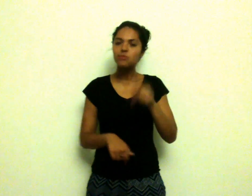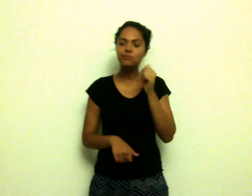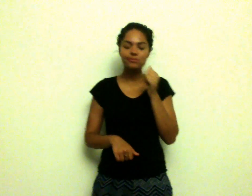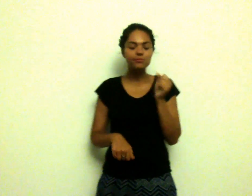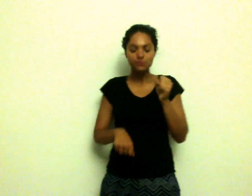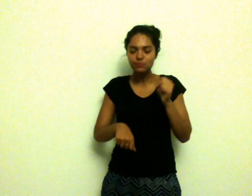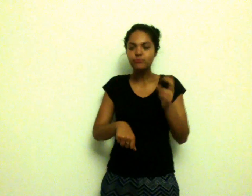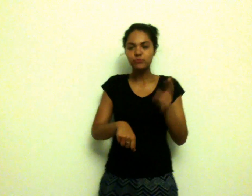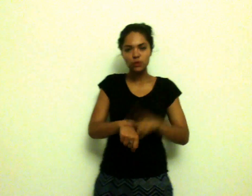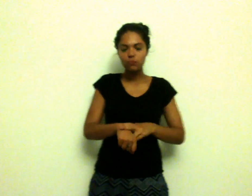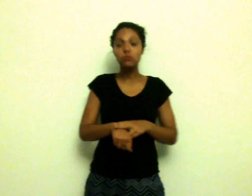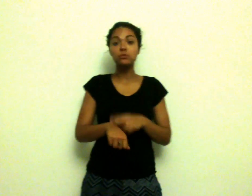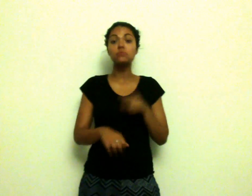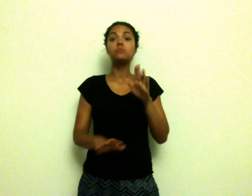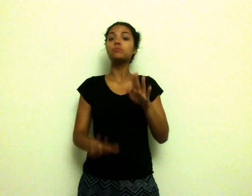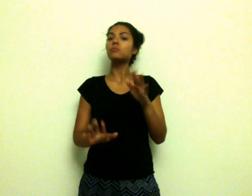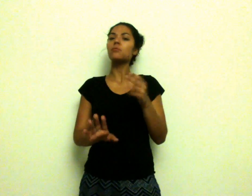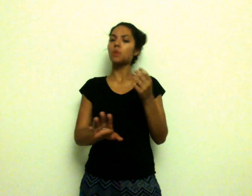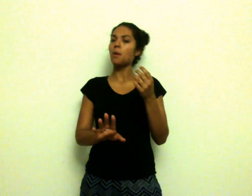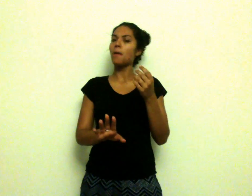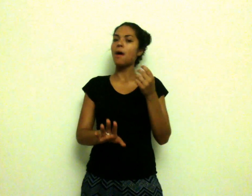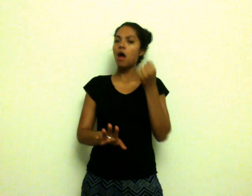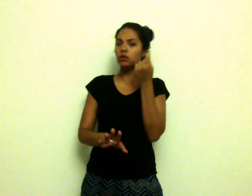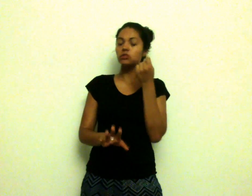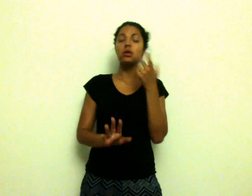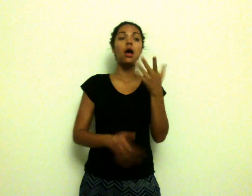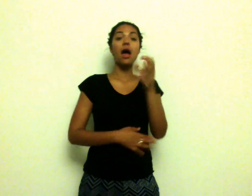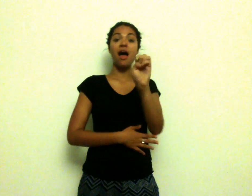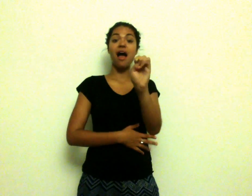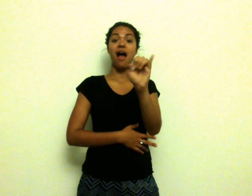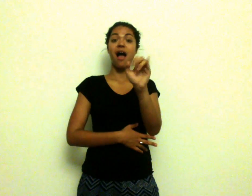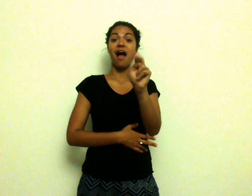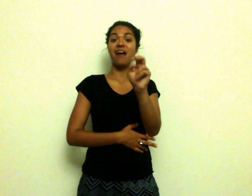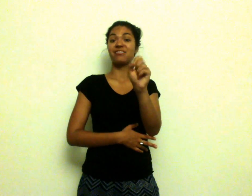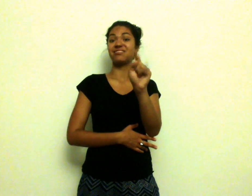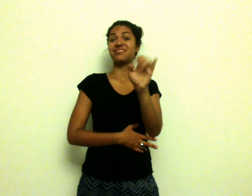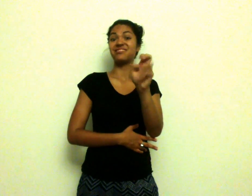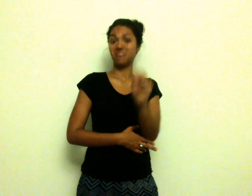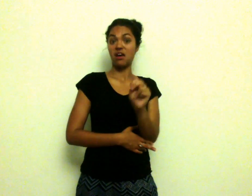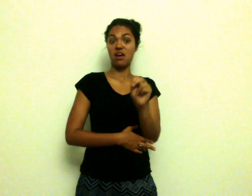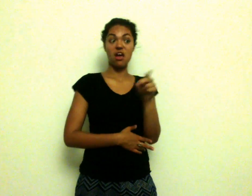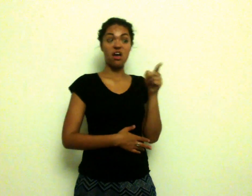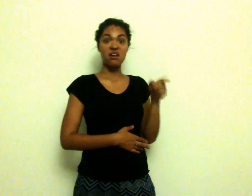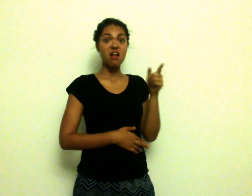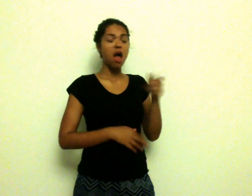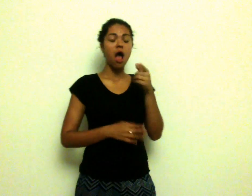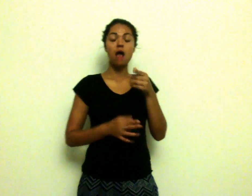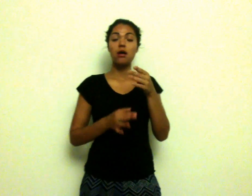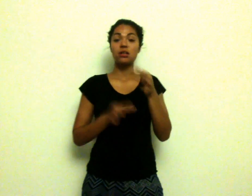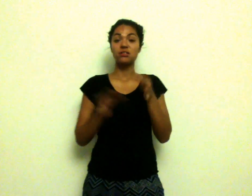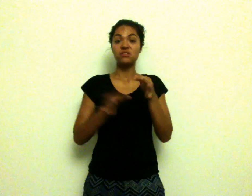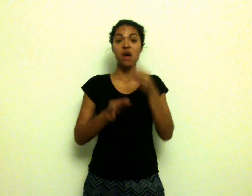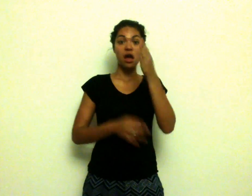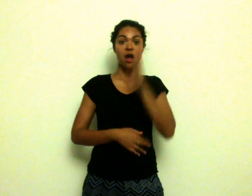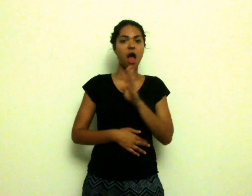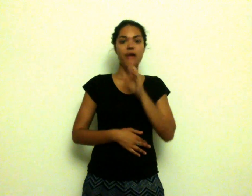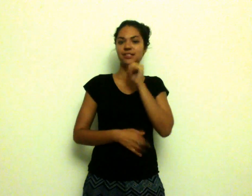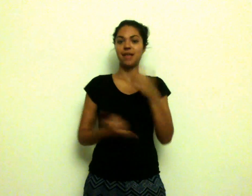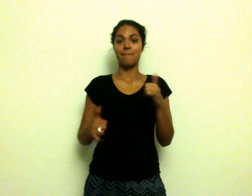in reference to quantum that Einstein said, God does not play dice. He could not